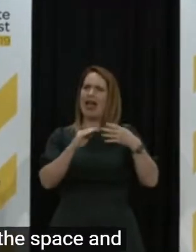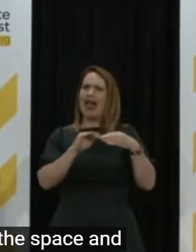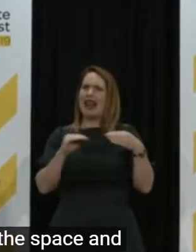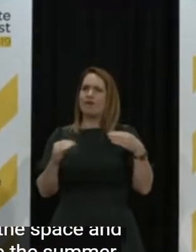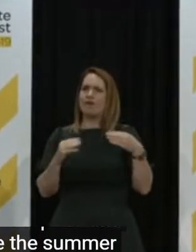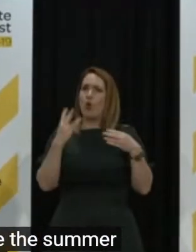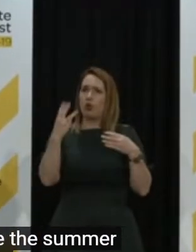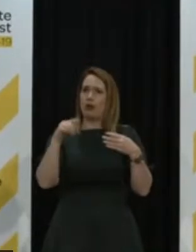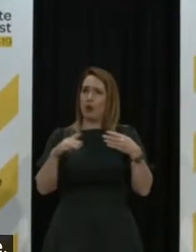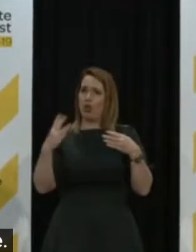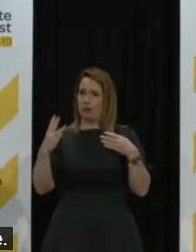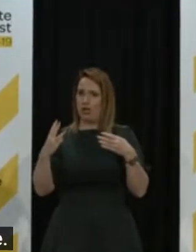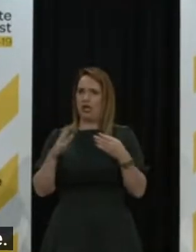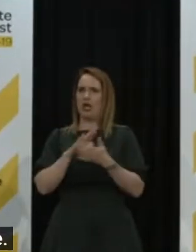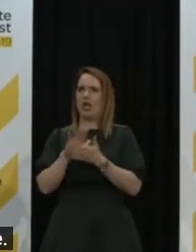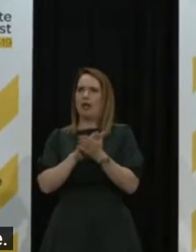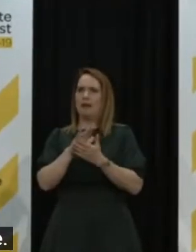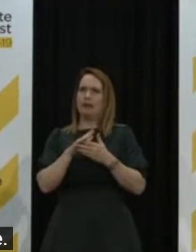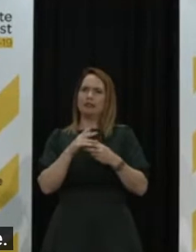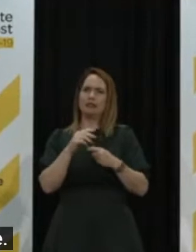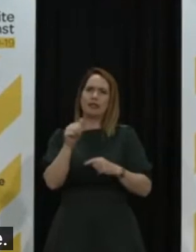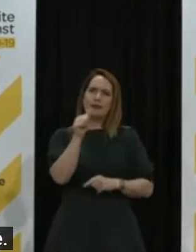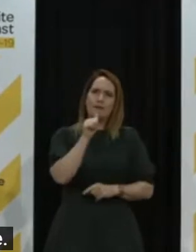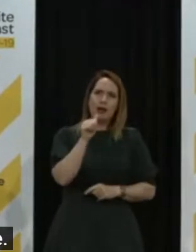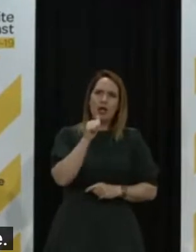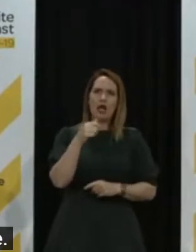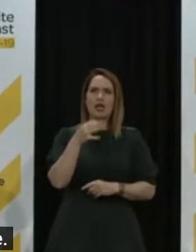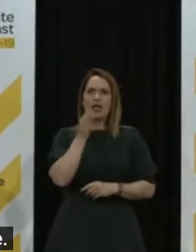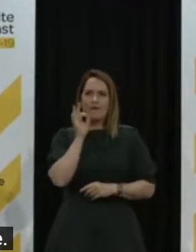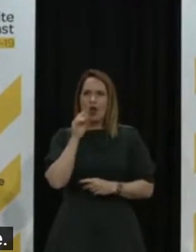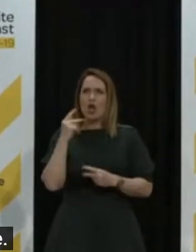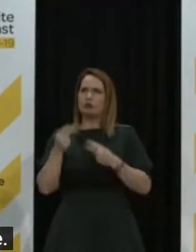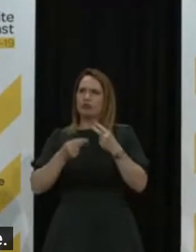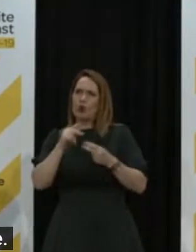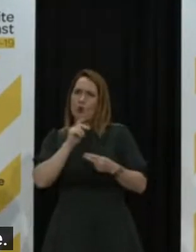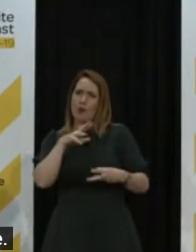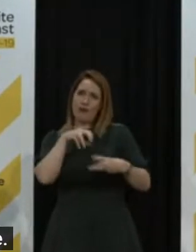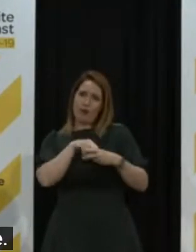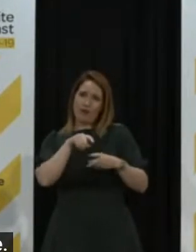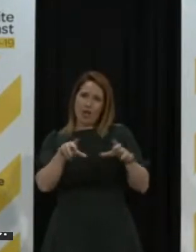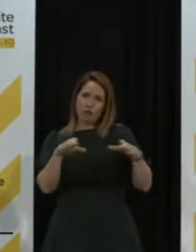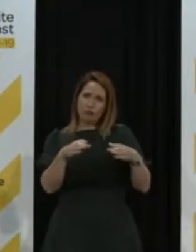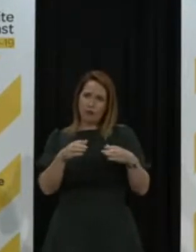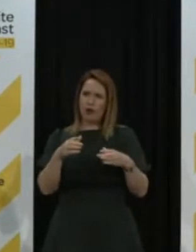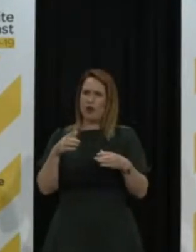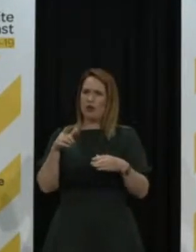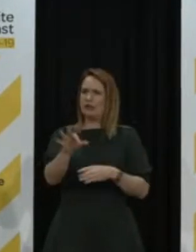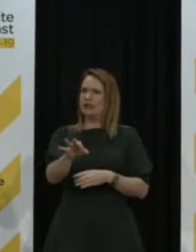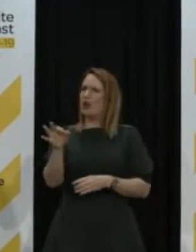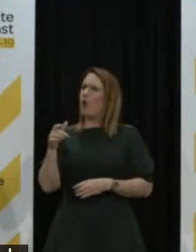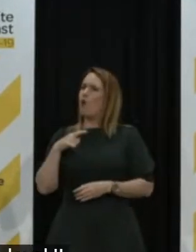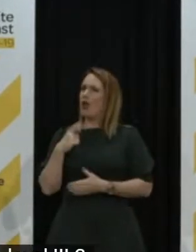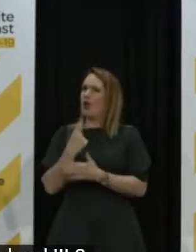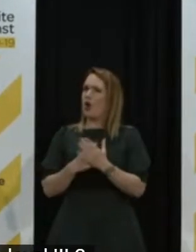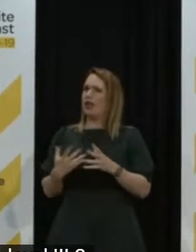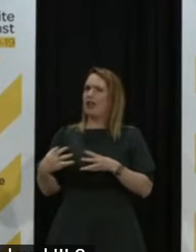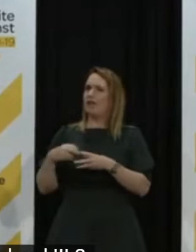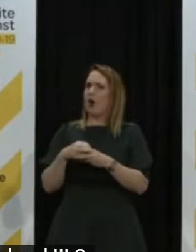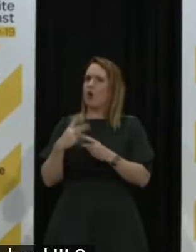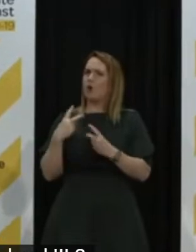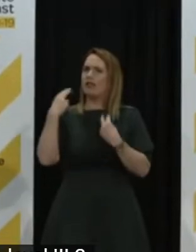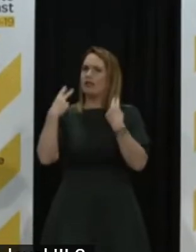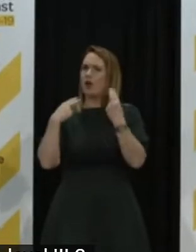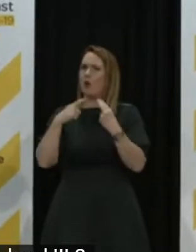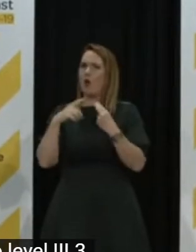hospitality would have been included sooner in this group. Why did you just decide to go with hairdressers and not include hospitality